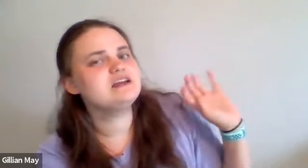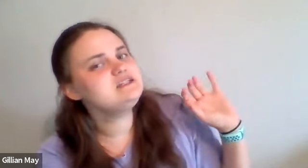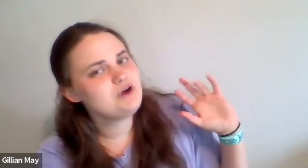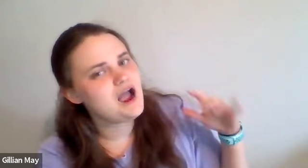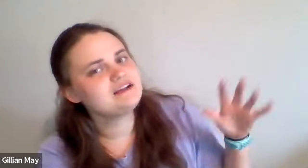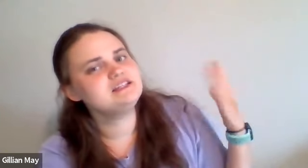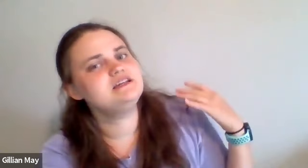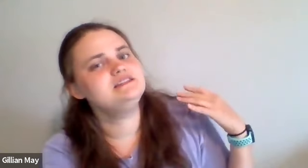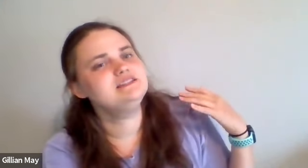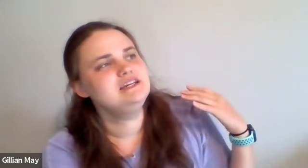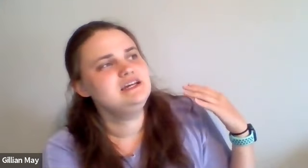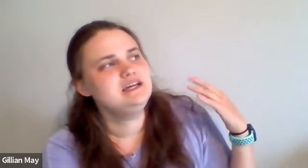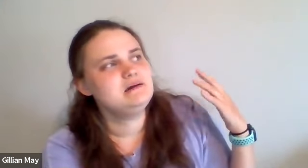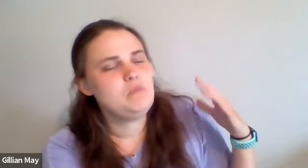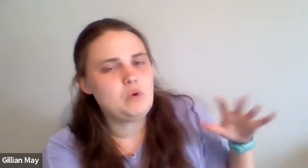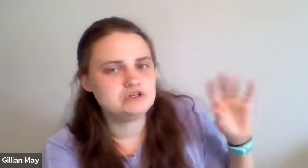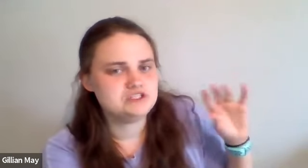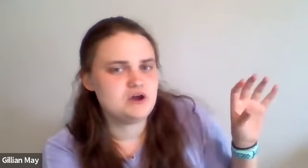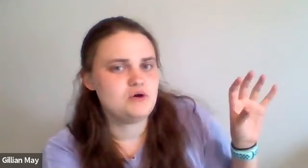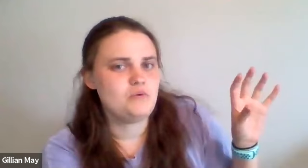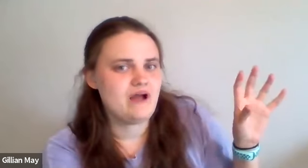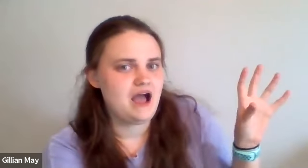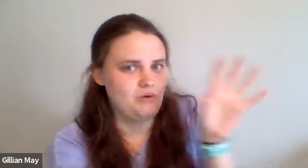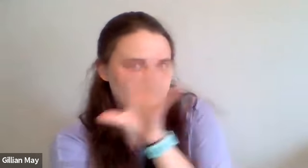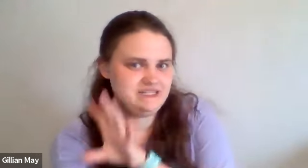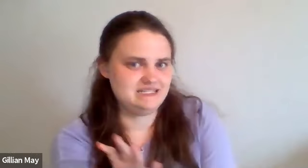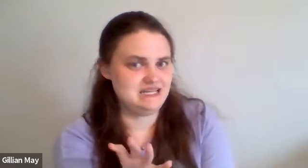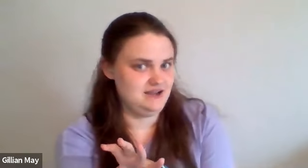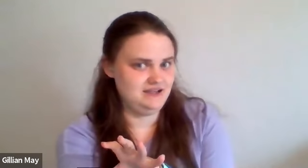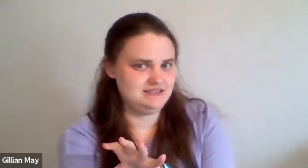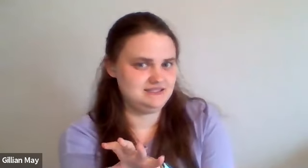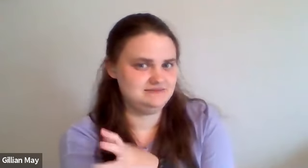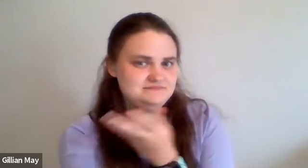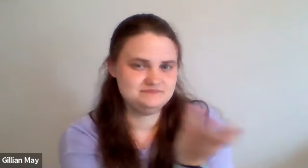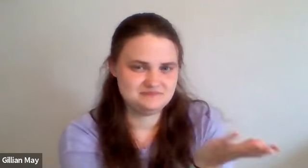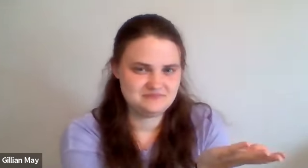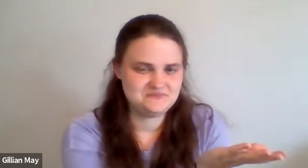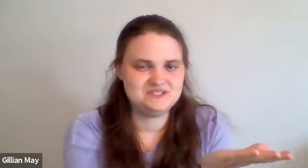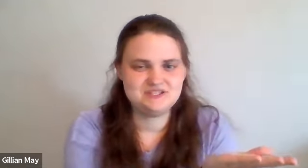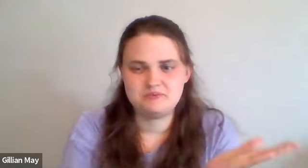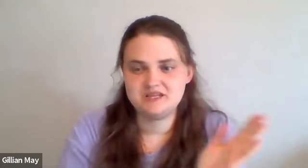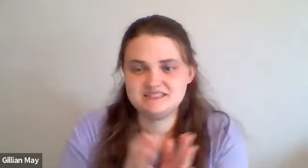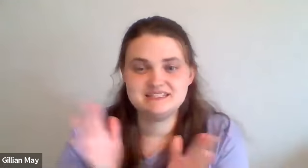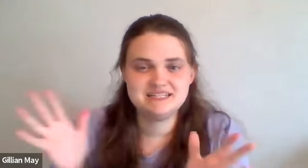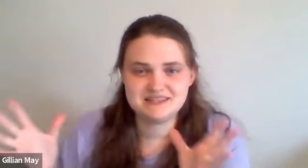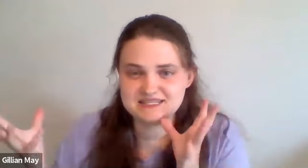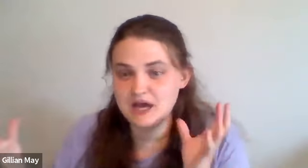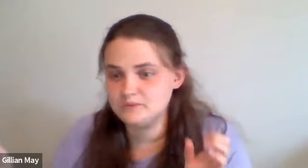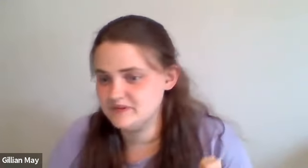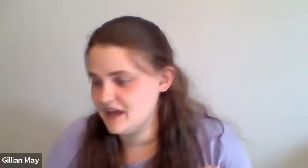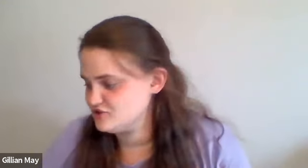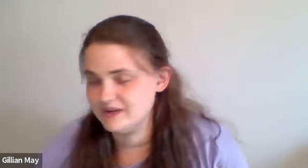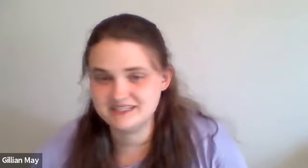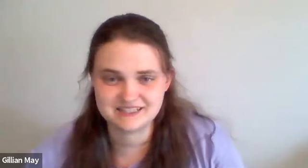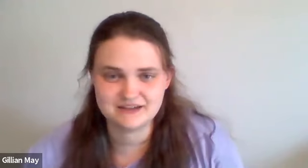to practice more so how we did tonight. So, but yes, this helped me out tremendously of